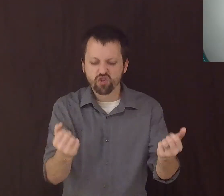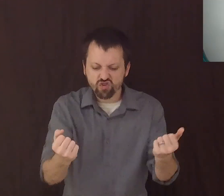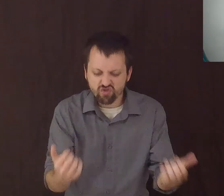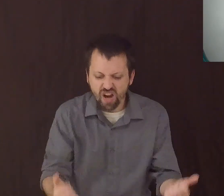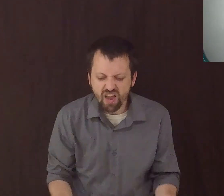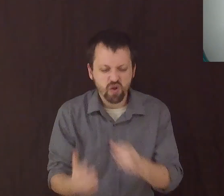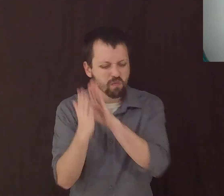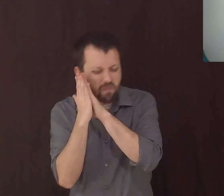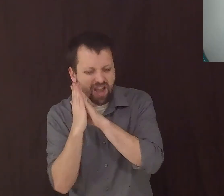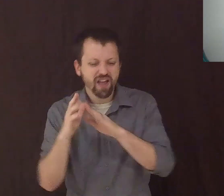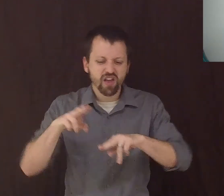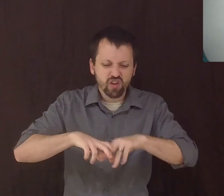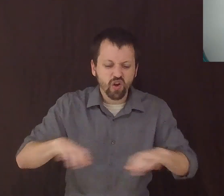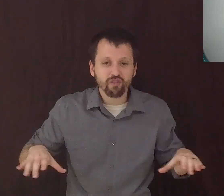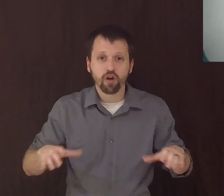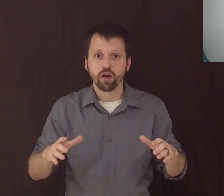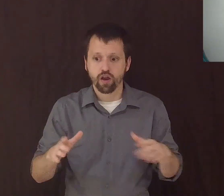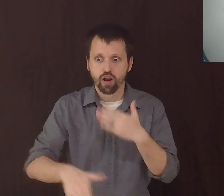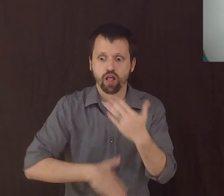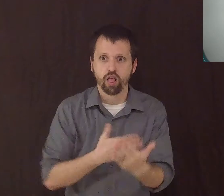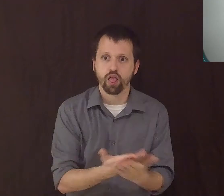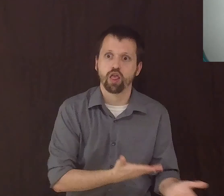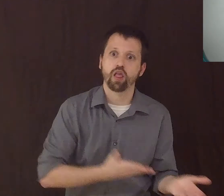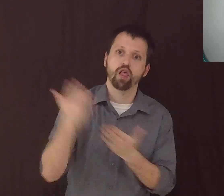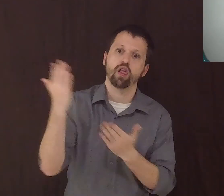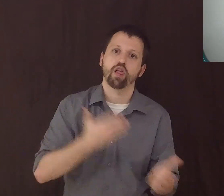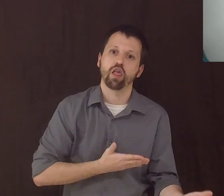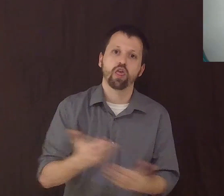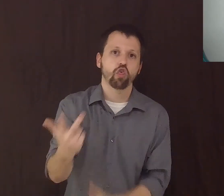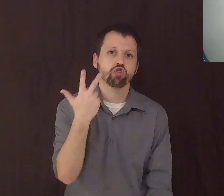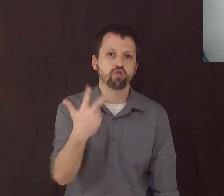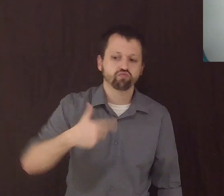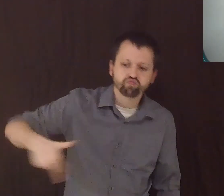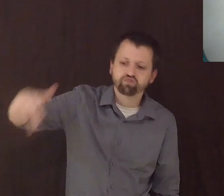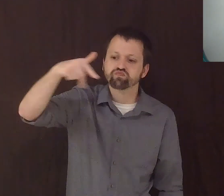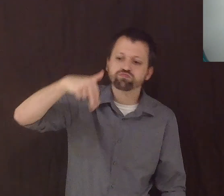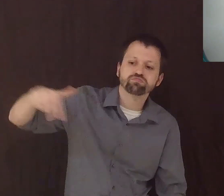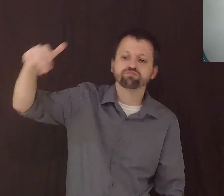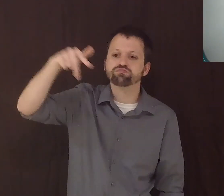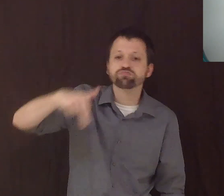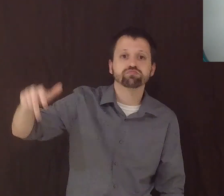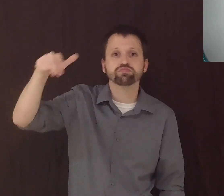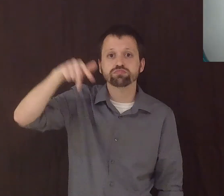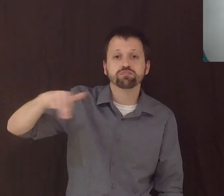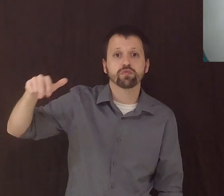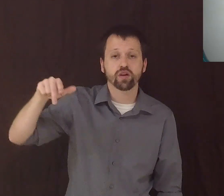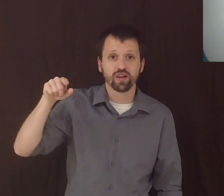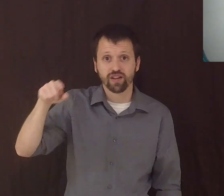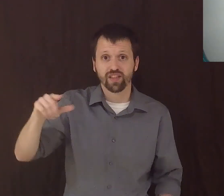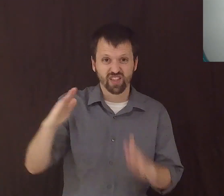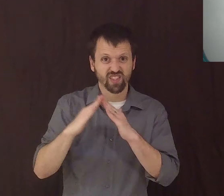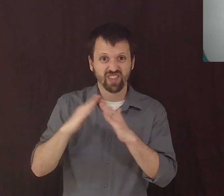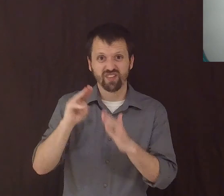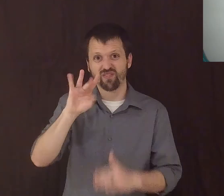beds and sofas. And we've got to carry all this stuff up three flights of stairs. And of course, it's a mile high there,